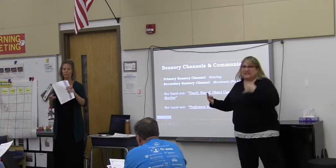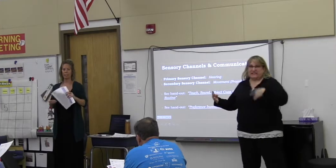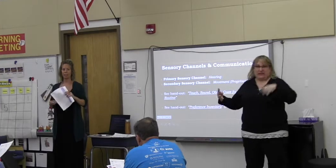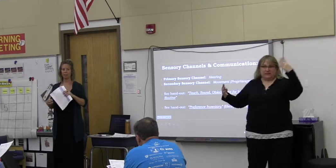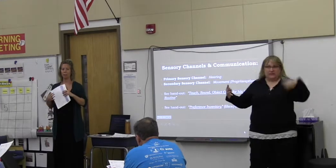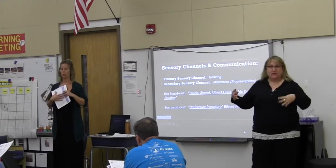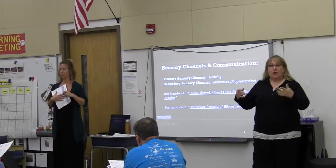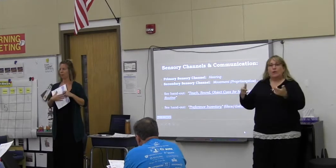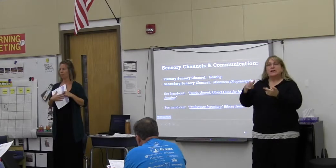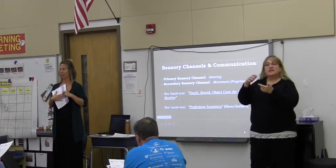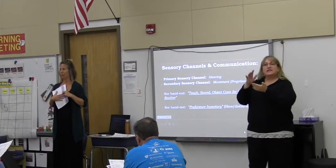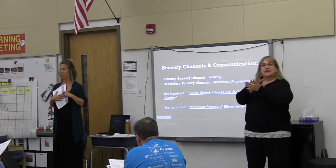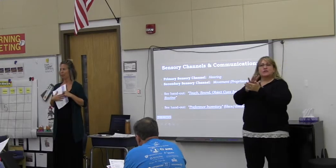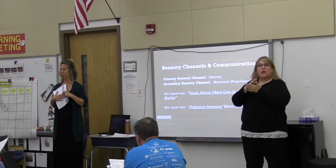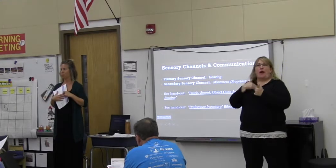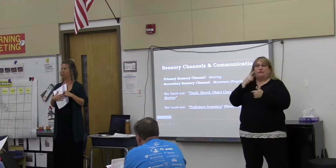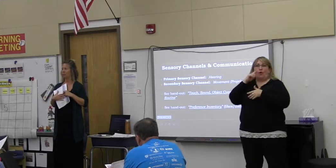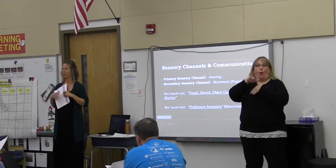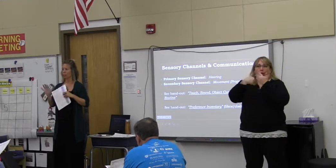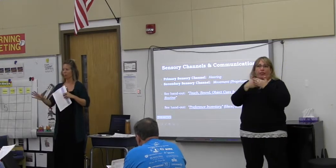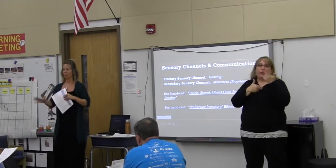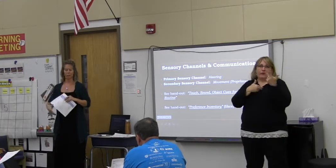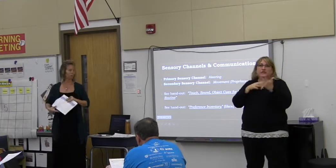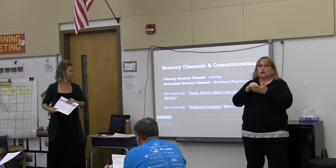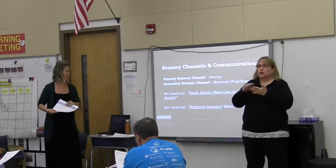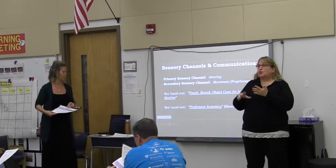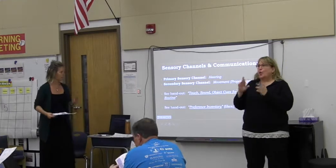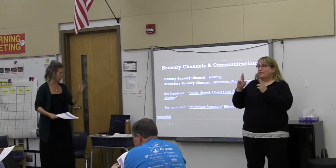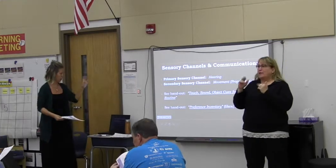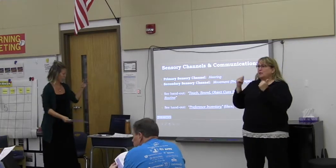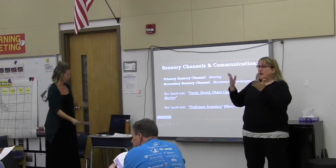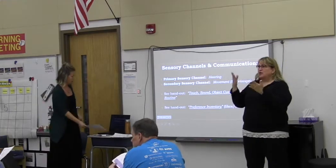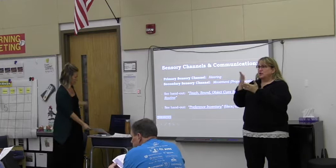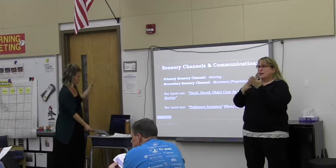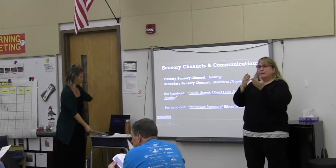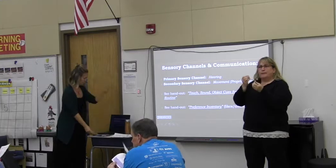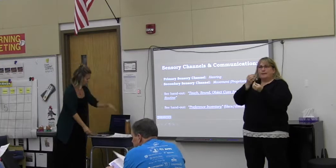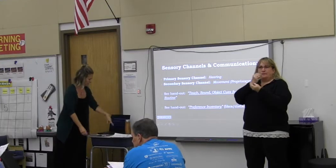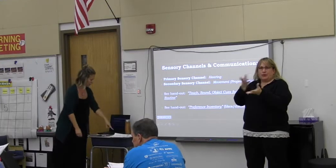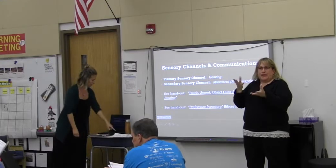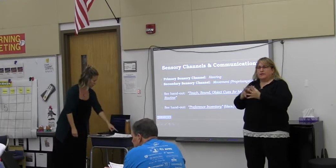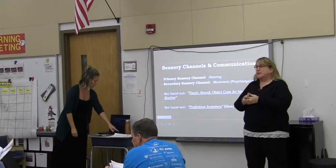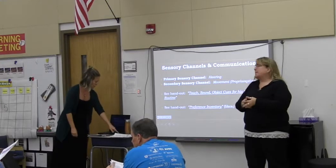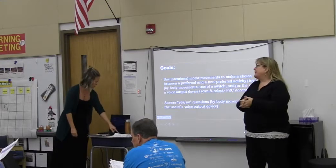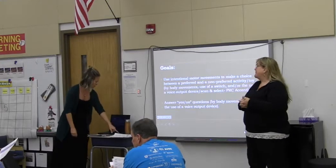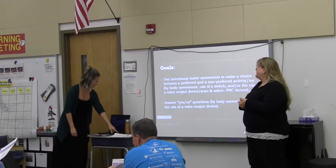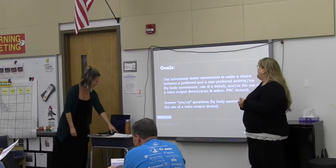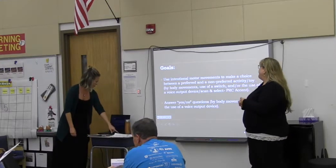you have these handouts on all 3 of the kiddos. So hopefully that'll provide some information.